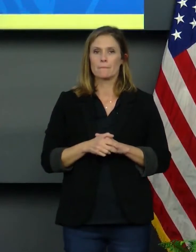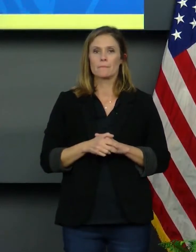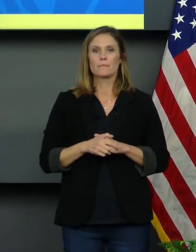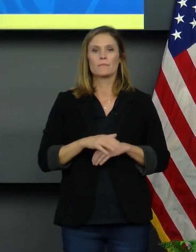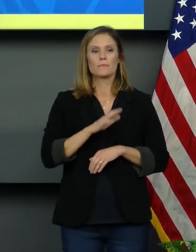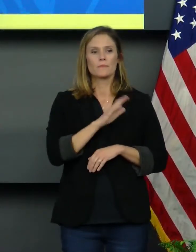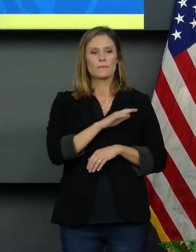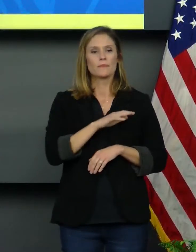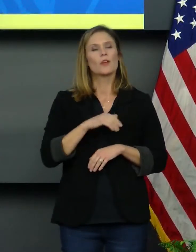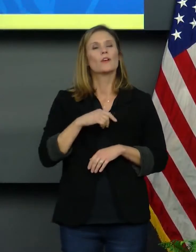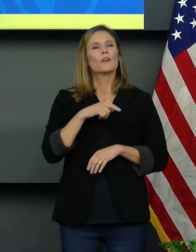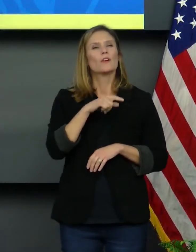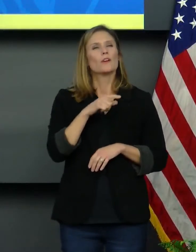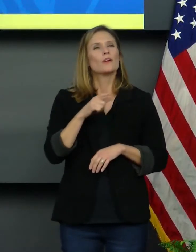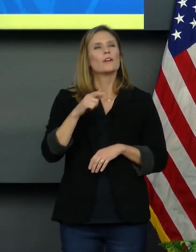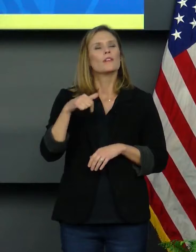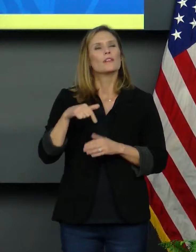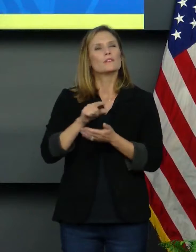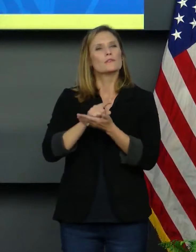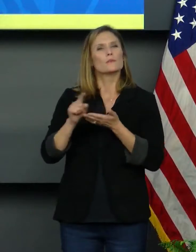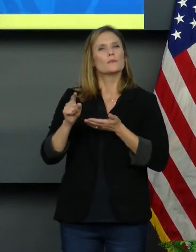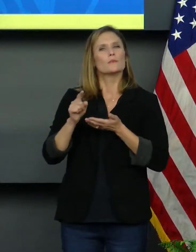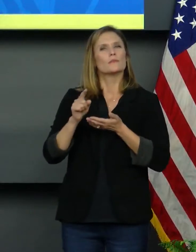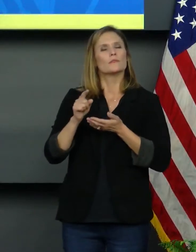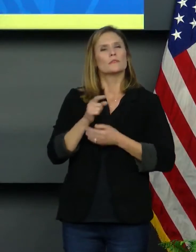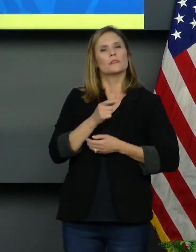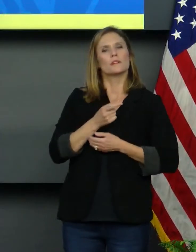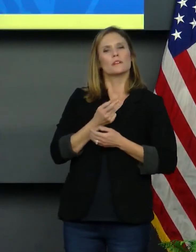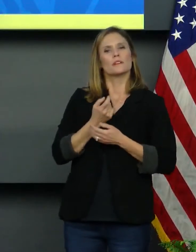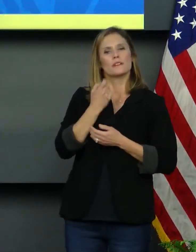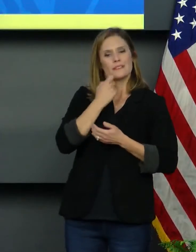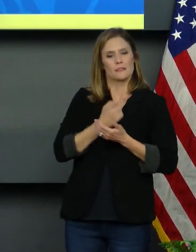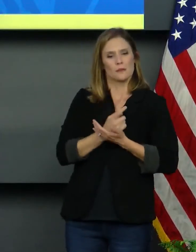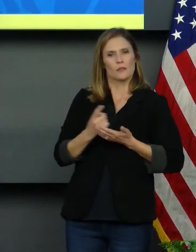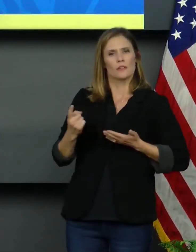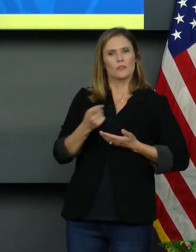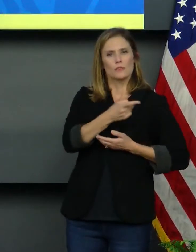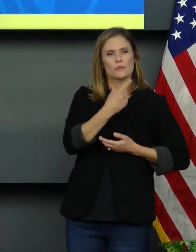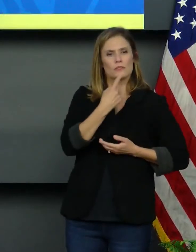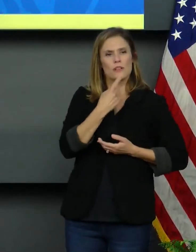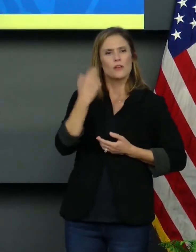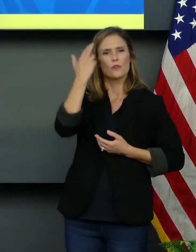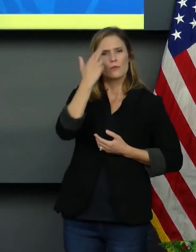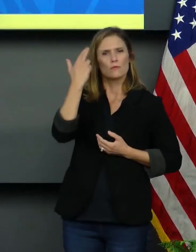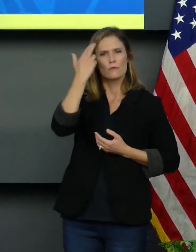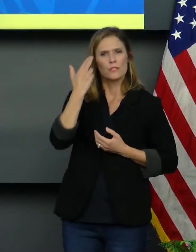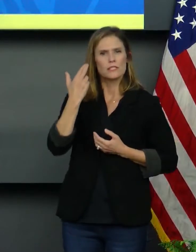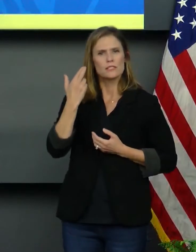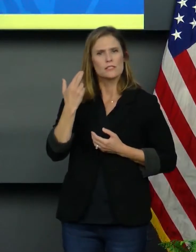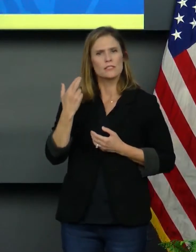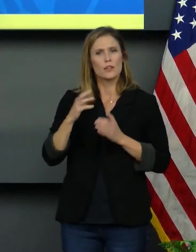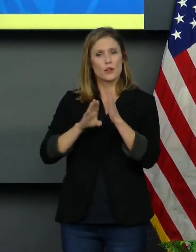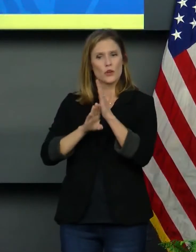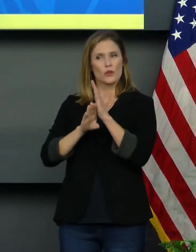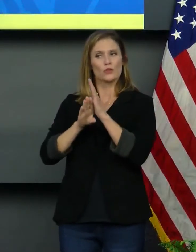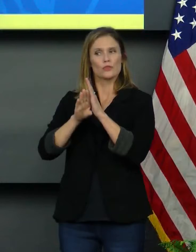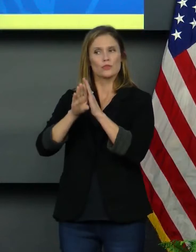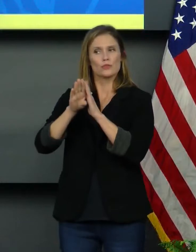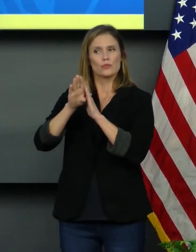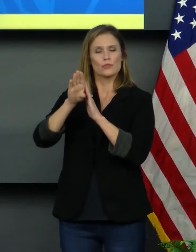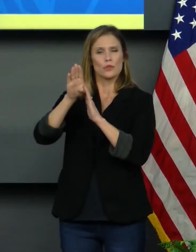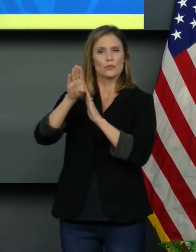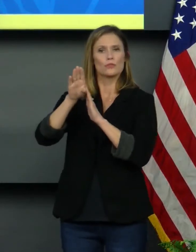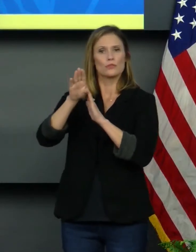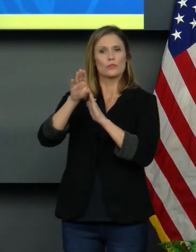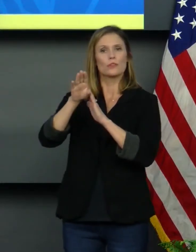Dr. Cantor, earlier this week you said that if the recent surge doesn't peak within the next 2 weeks, it would